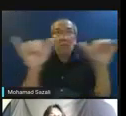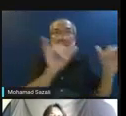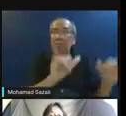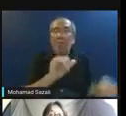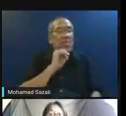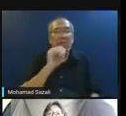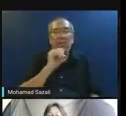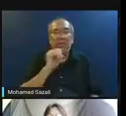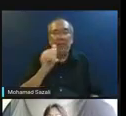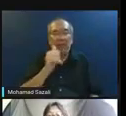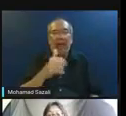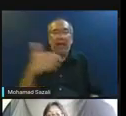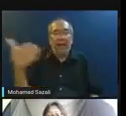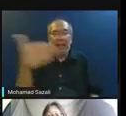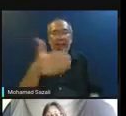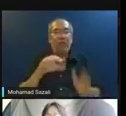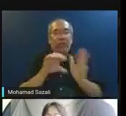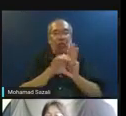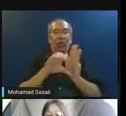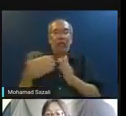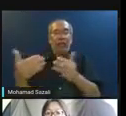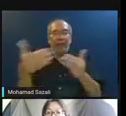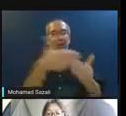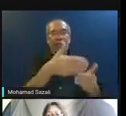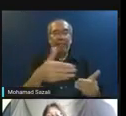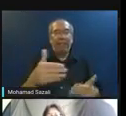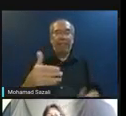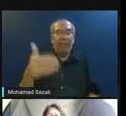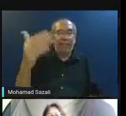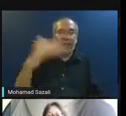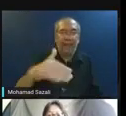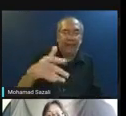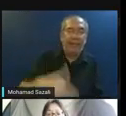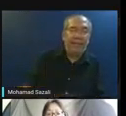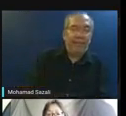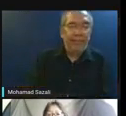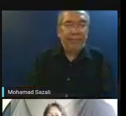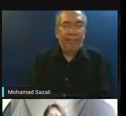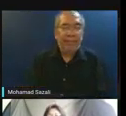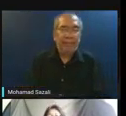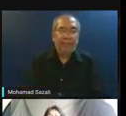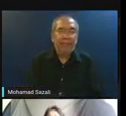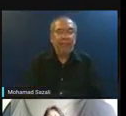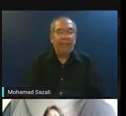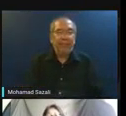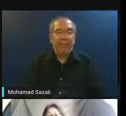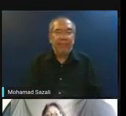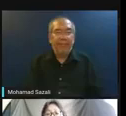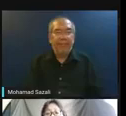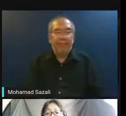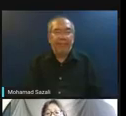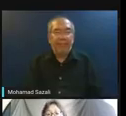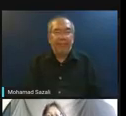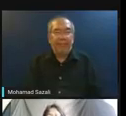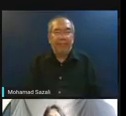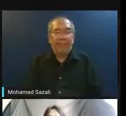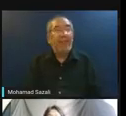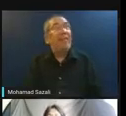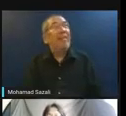other words, it's general. But for specifically, no, we have to sign according to their needs and culture. Next slide, please.